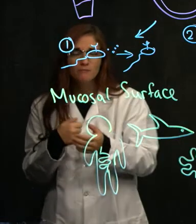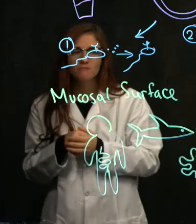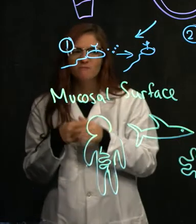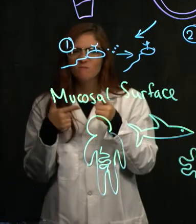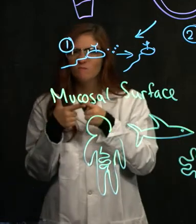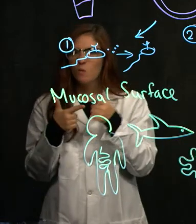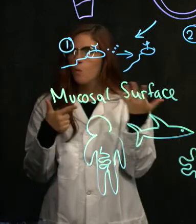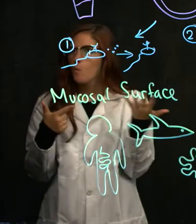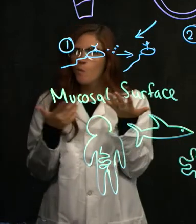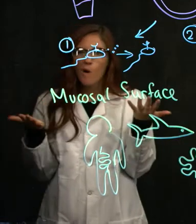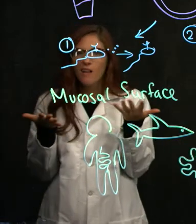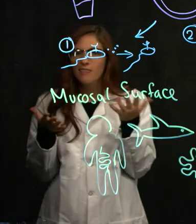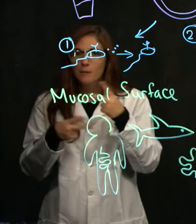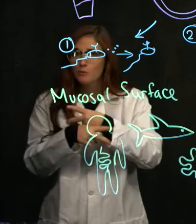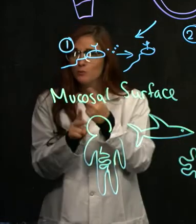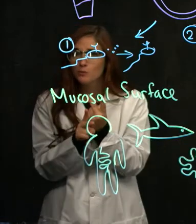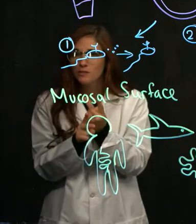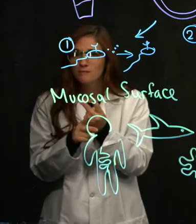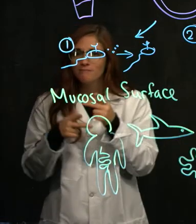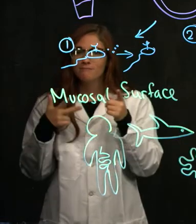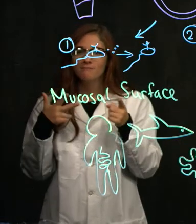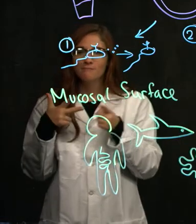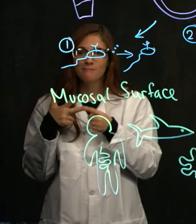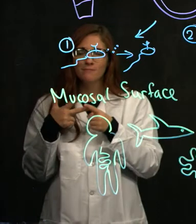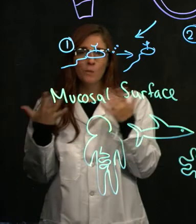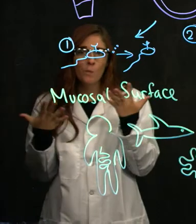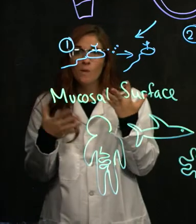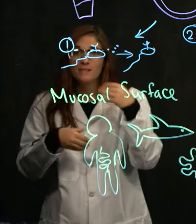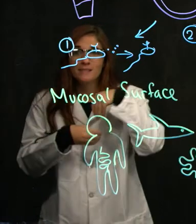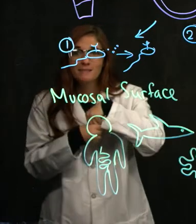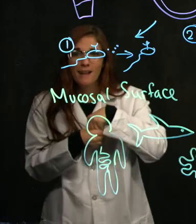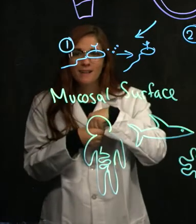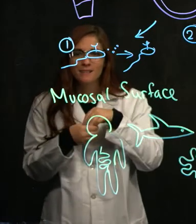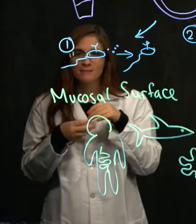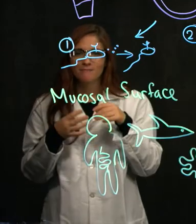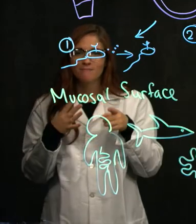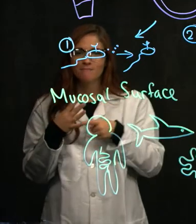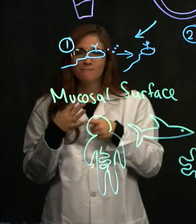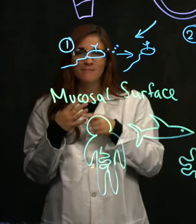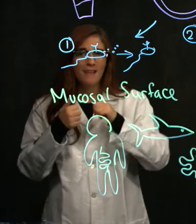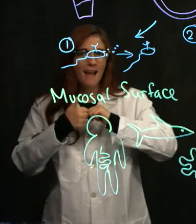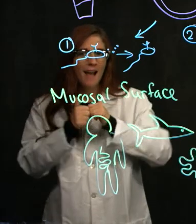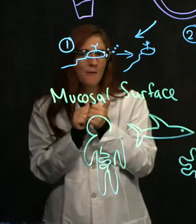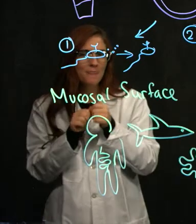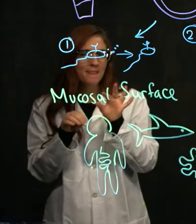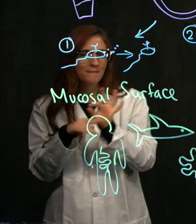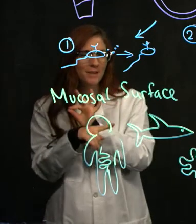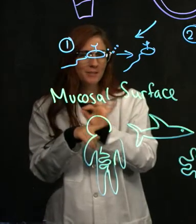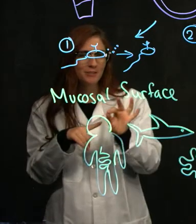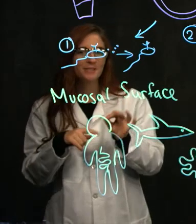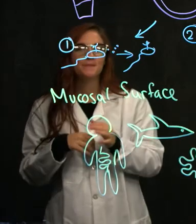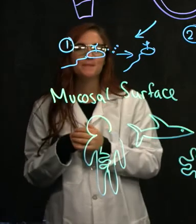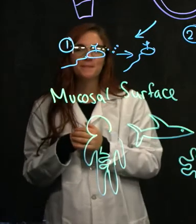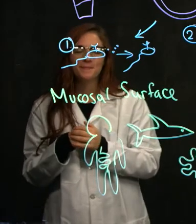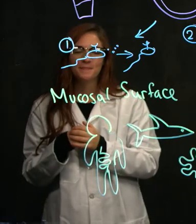producing, what is inside these vesicles, and how do they function?